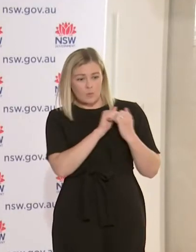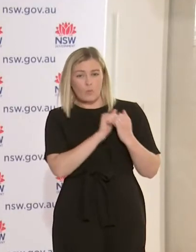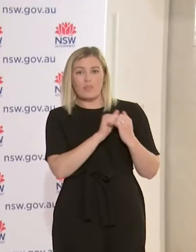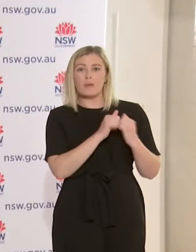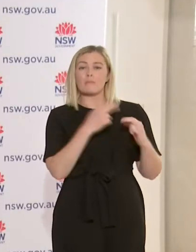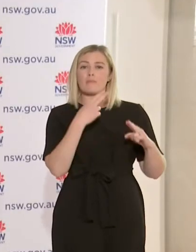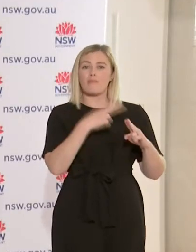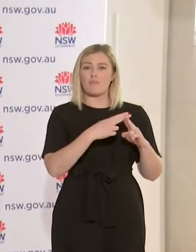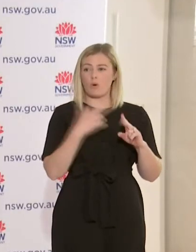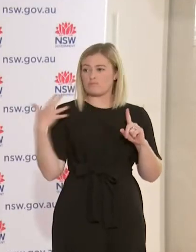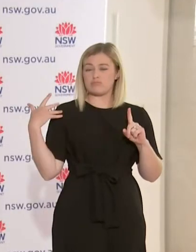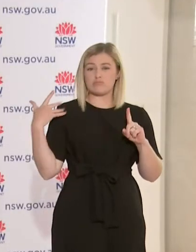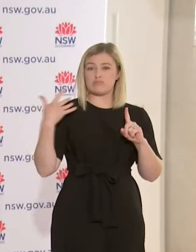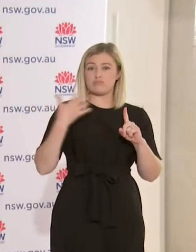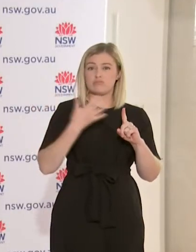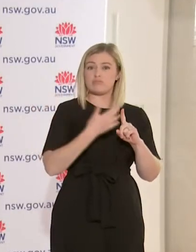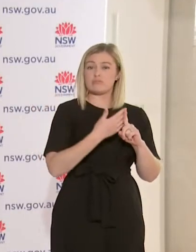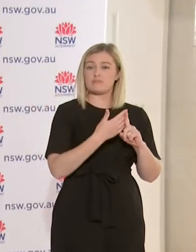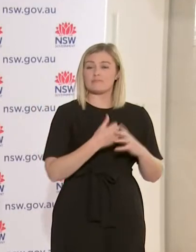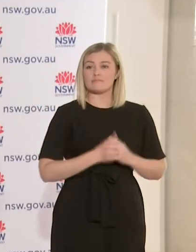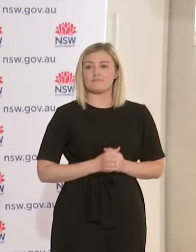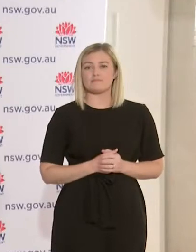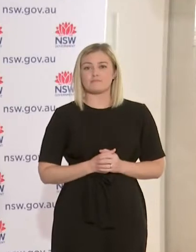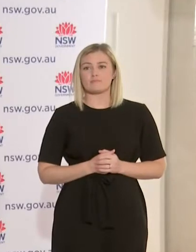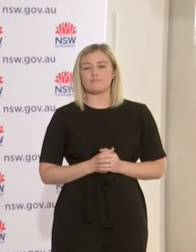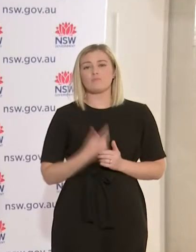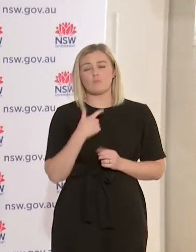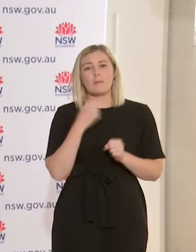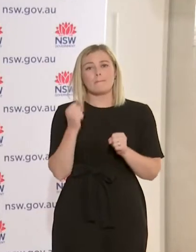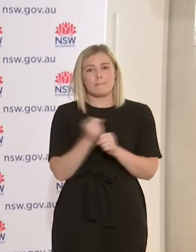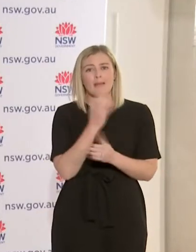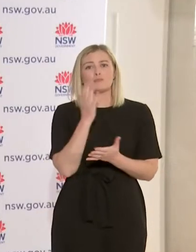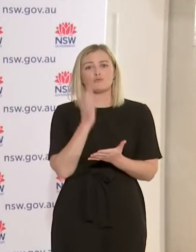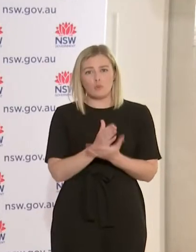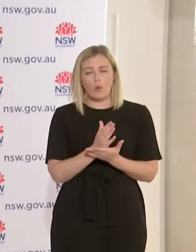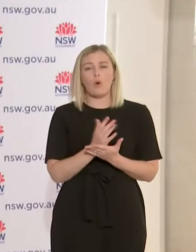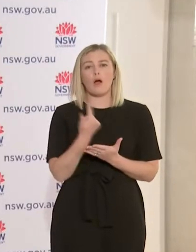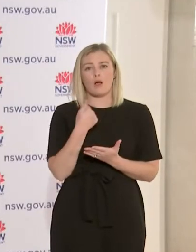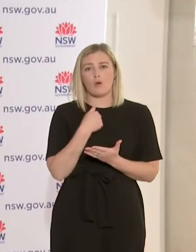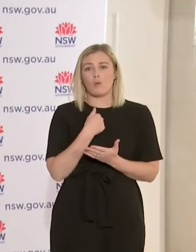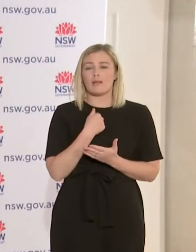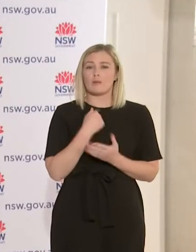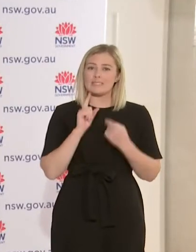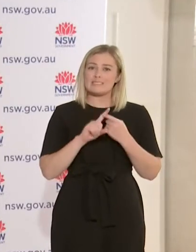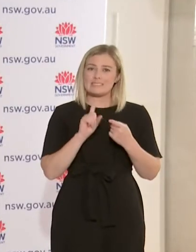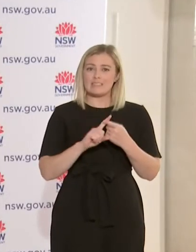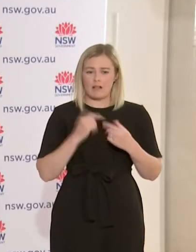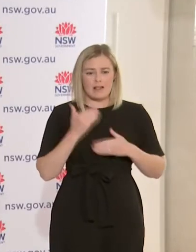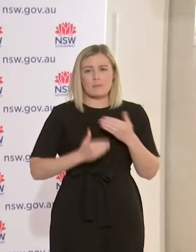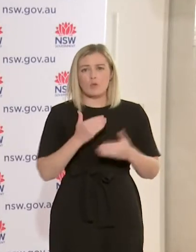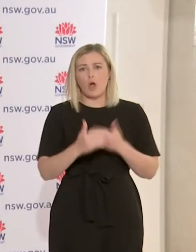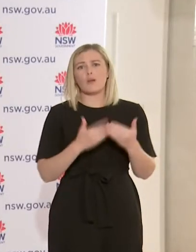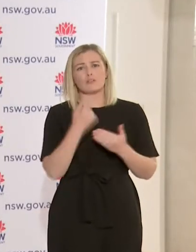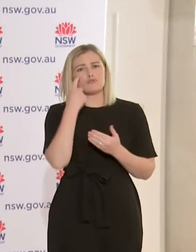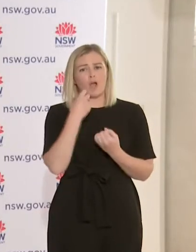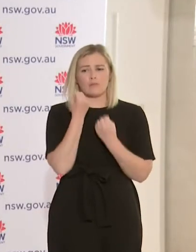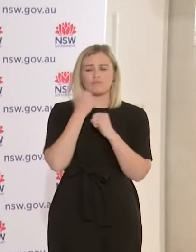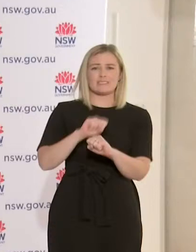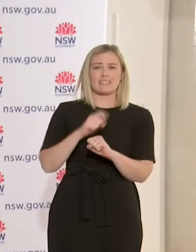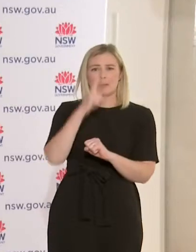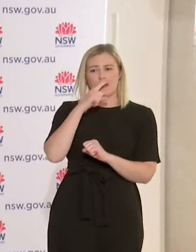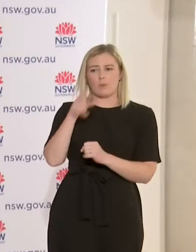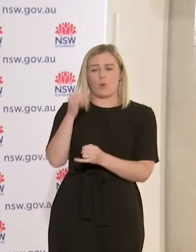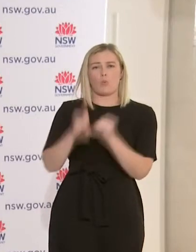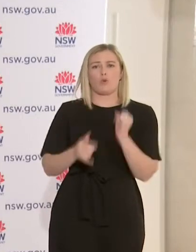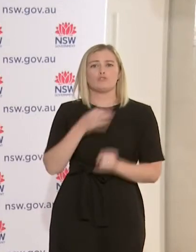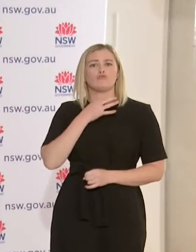those communities, and it is important that we redouble our efforts in order to protect the most vulnerable in our community. Dr. Chant, we're